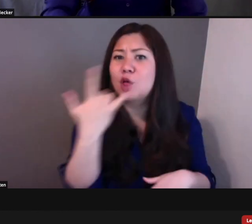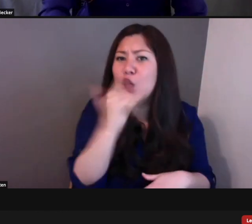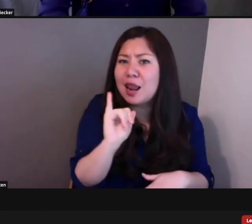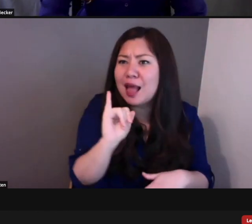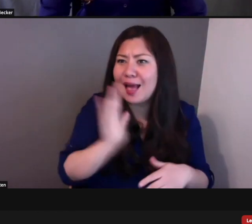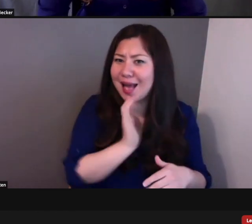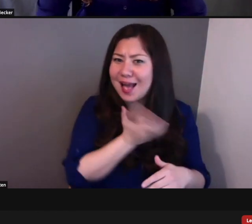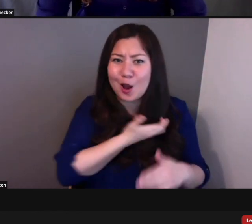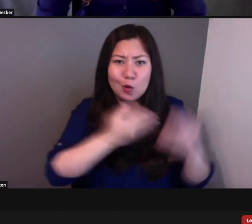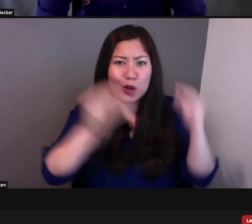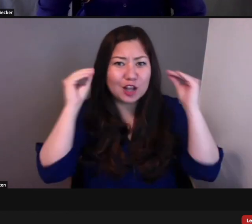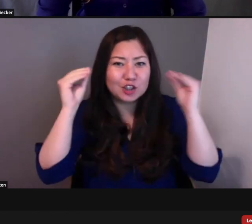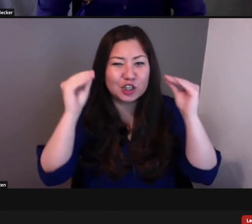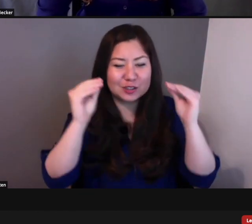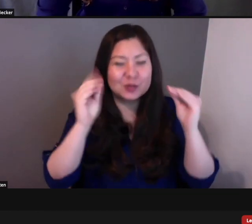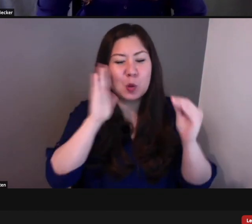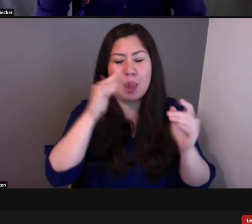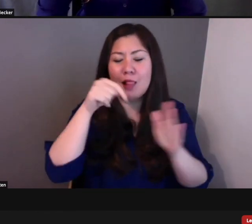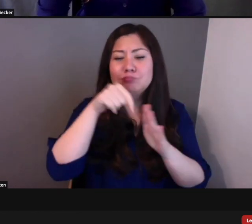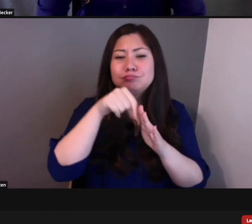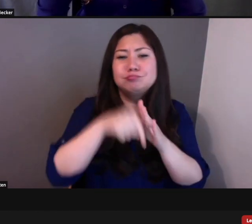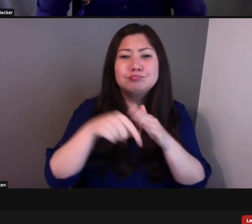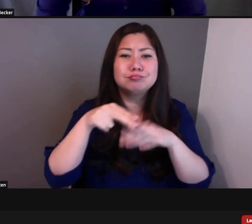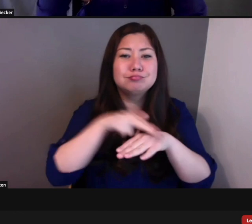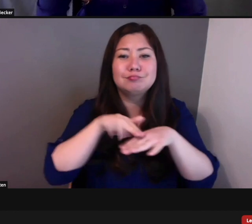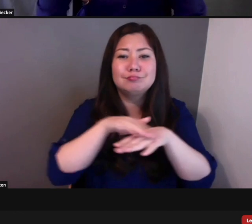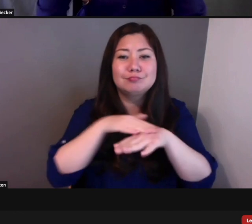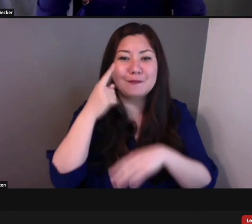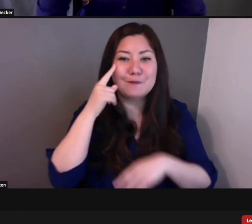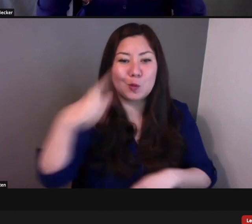We can go ahead with the results.